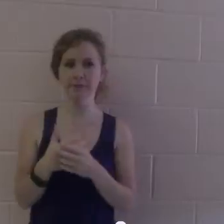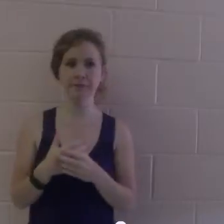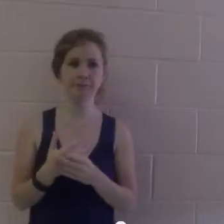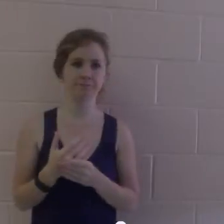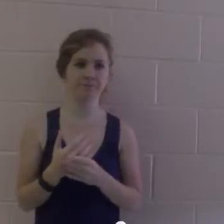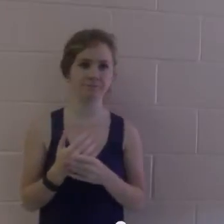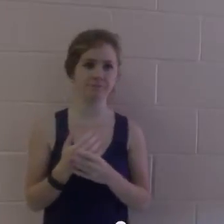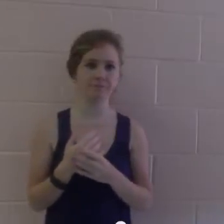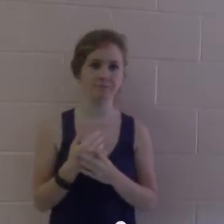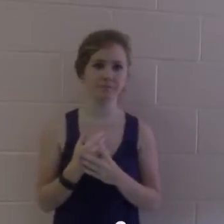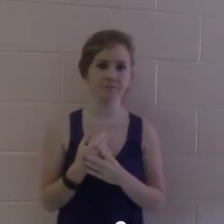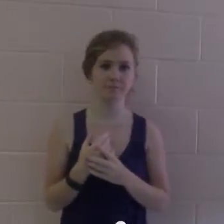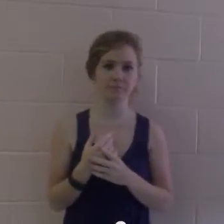Living in different environments.